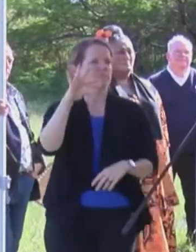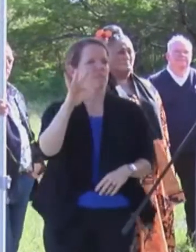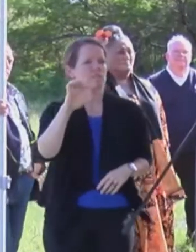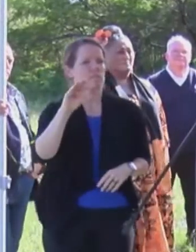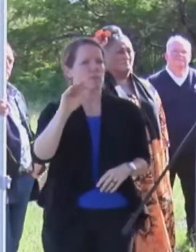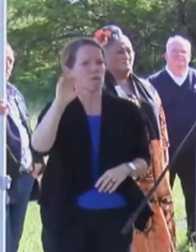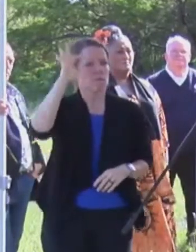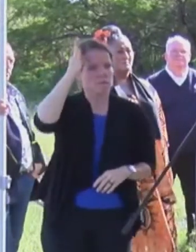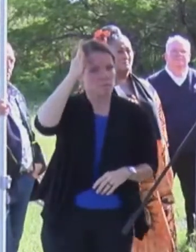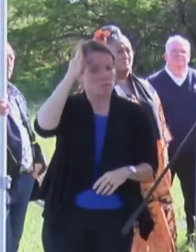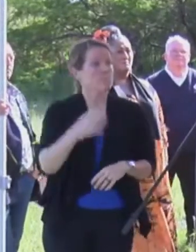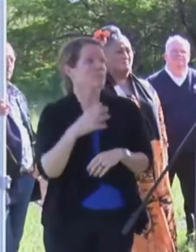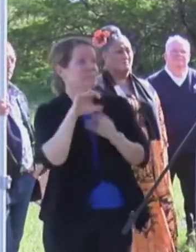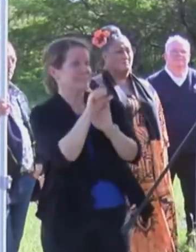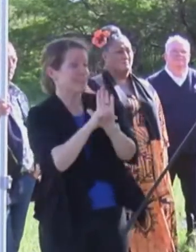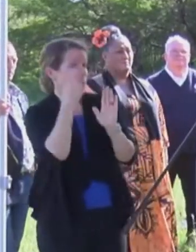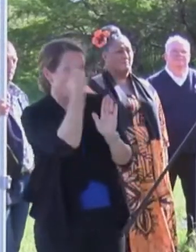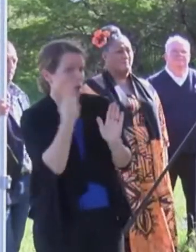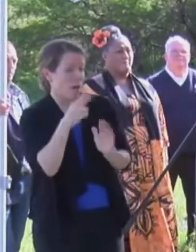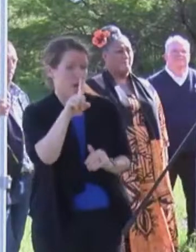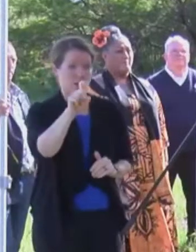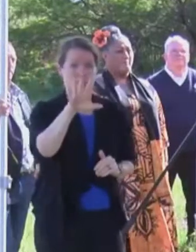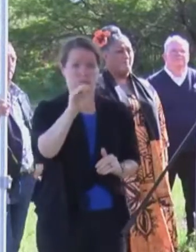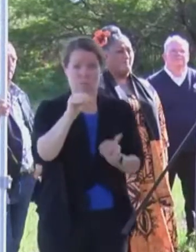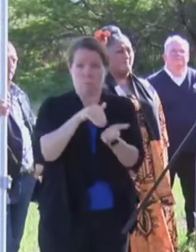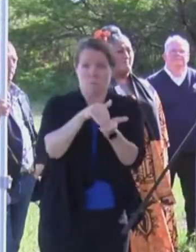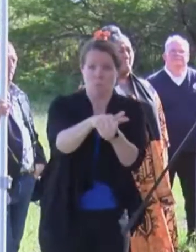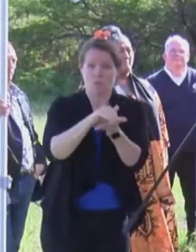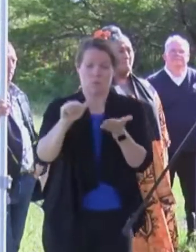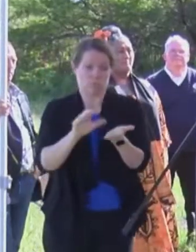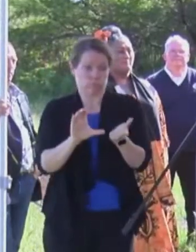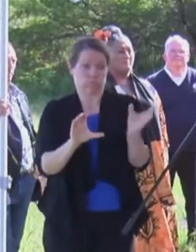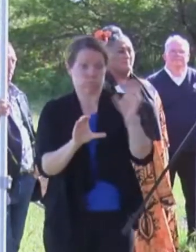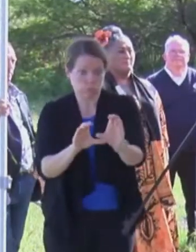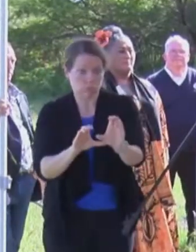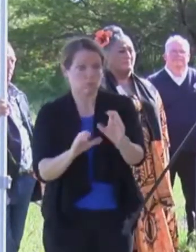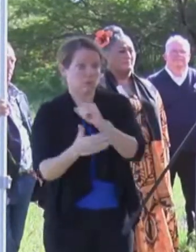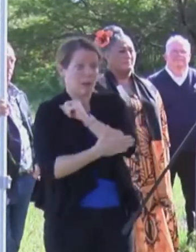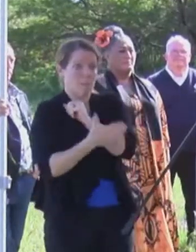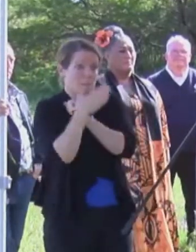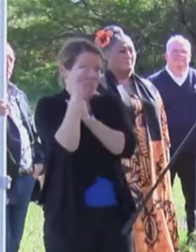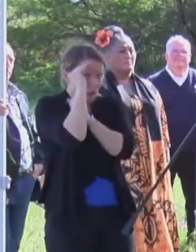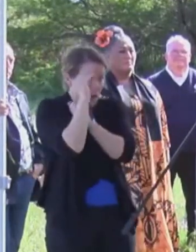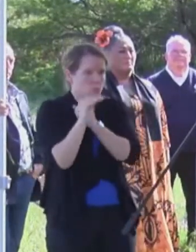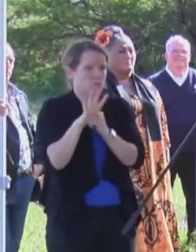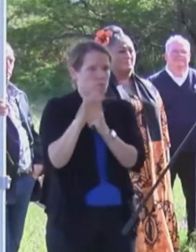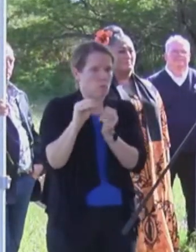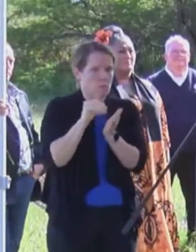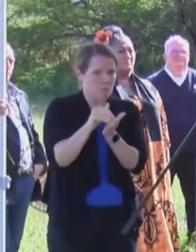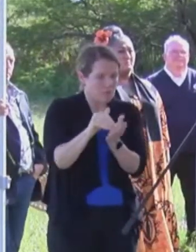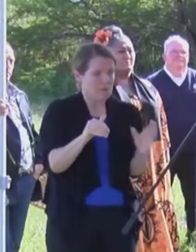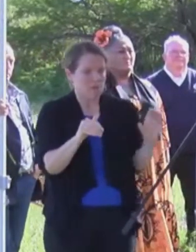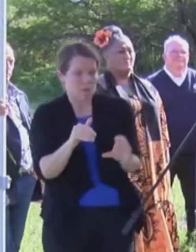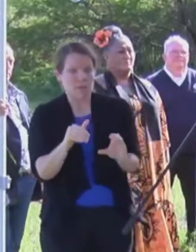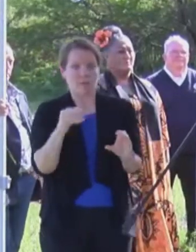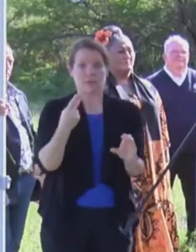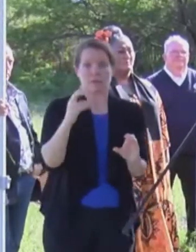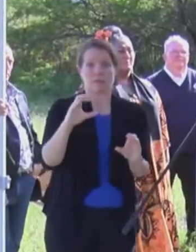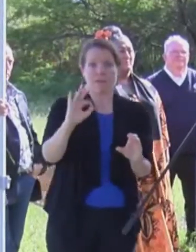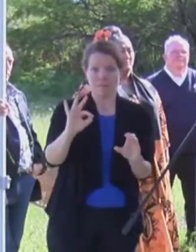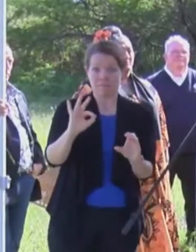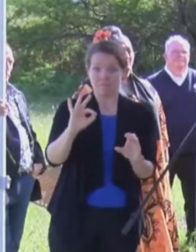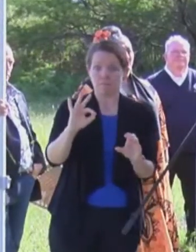also committing a large amount of money, $150 million. The county of Maui is committing $40 million. Hawaii Community Foundation